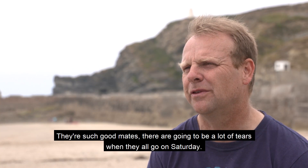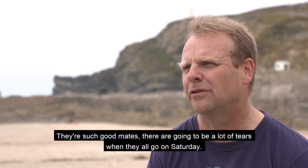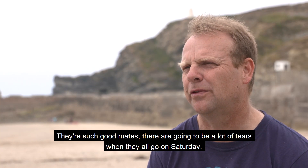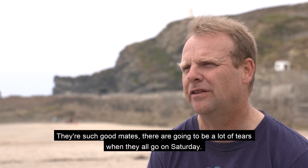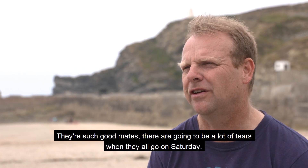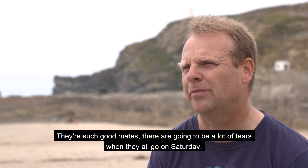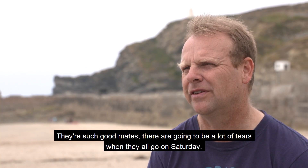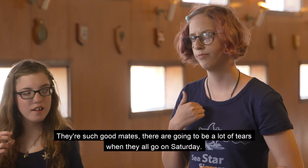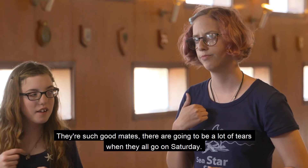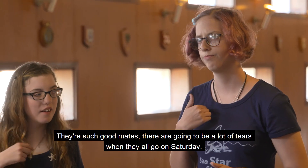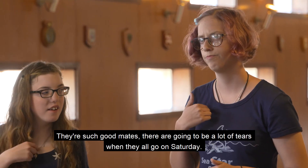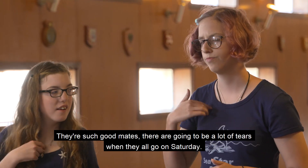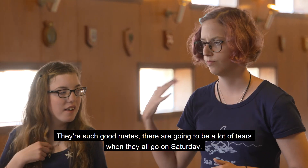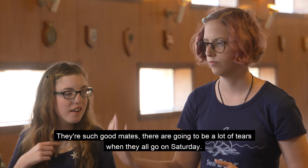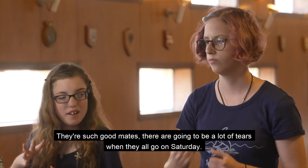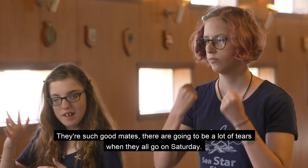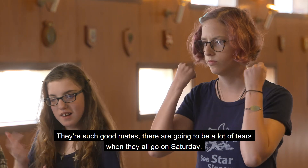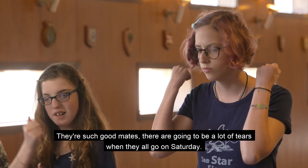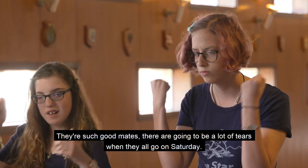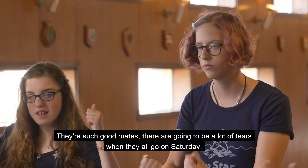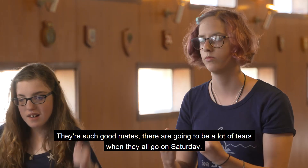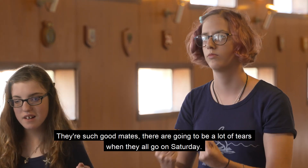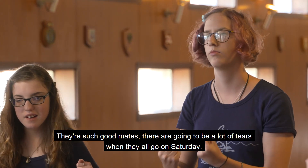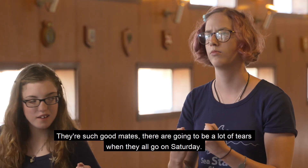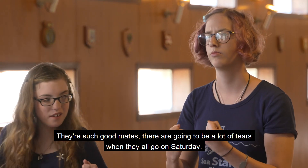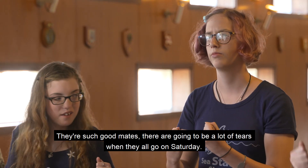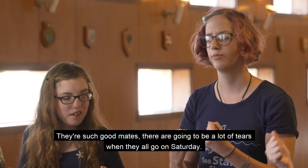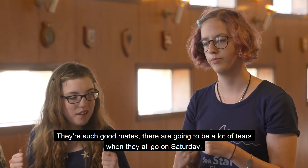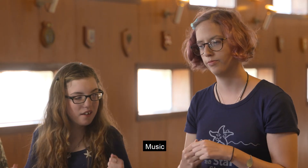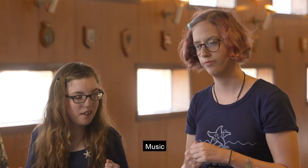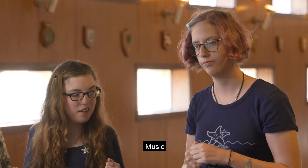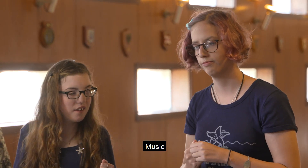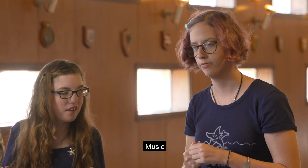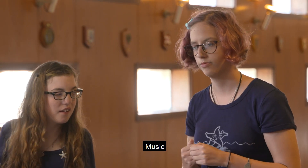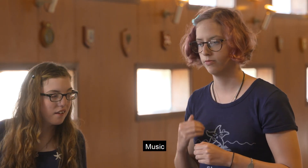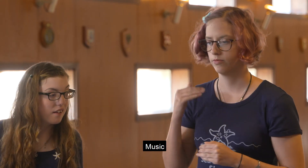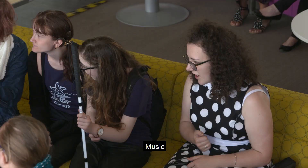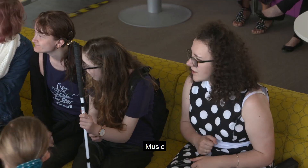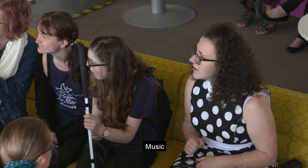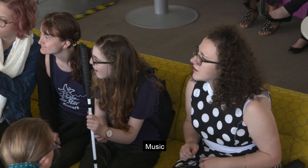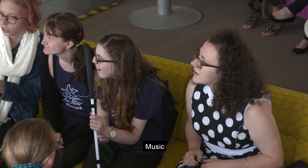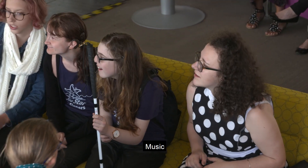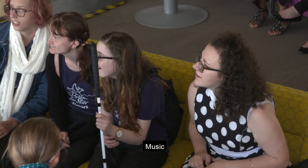those friendships, because they're such good mates. There's going to be a lot of tears when they all go on Saturday.